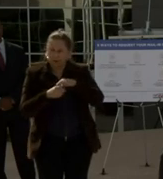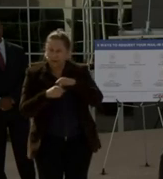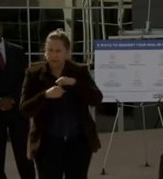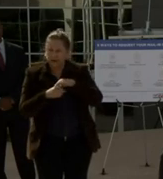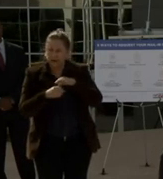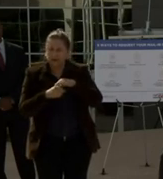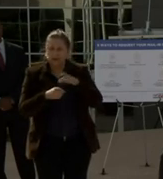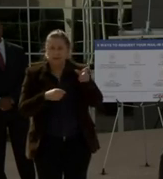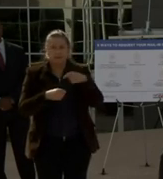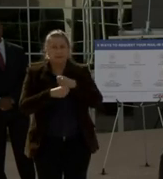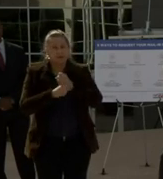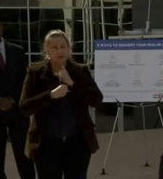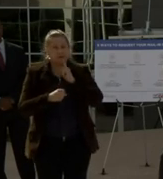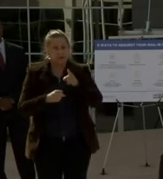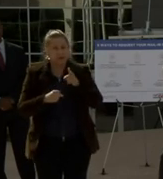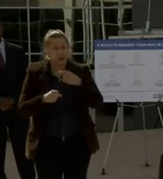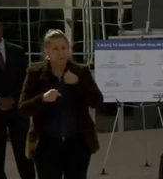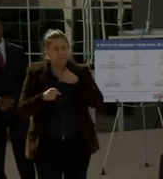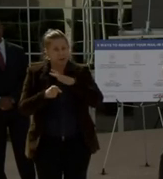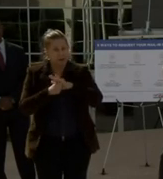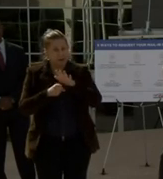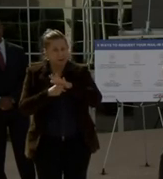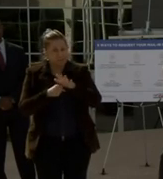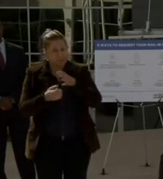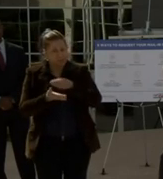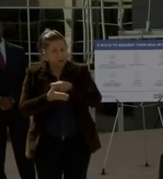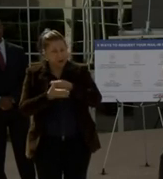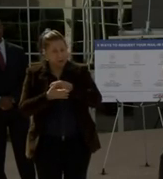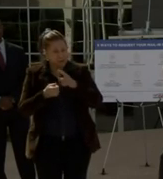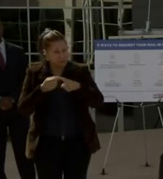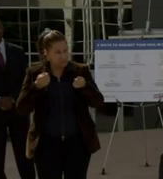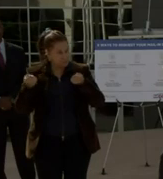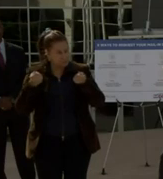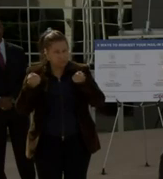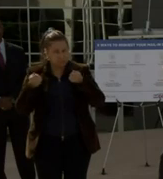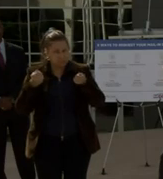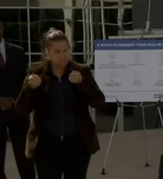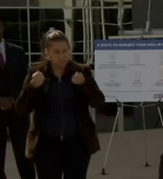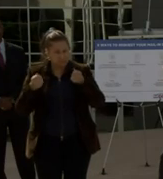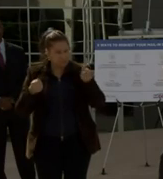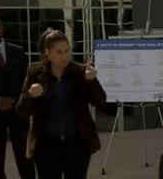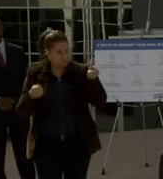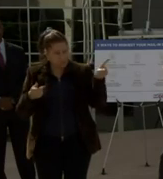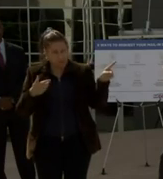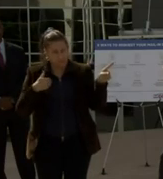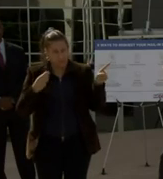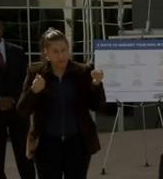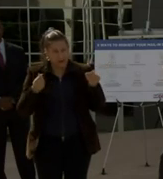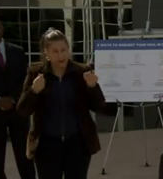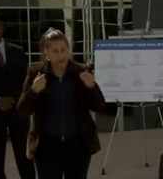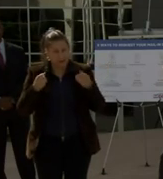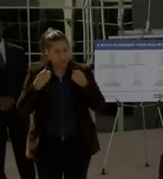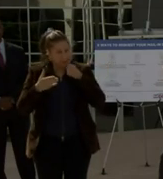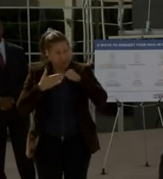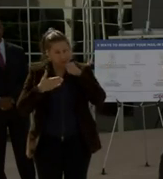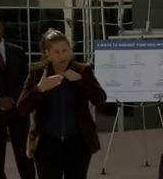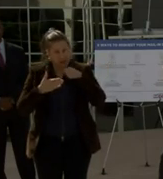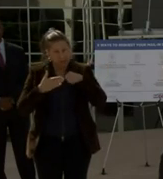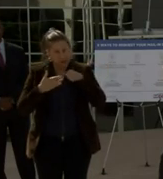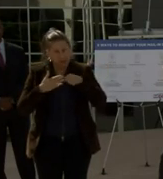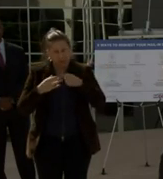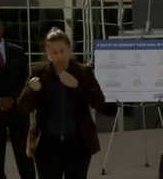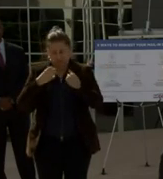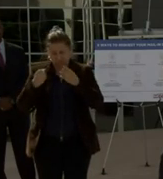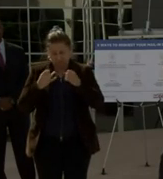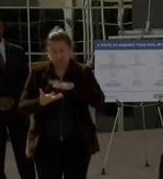Board has adequate funds that might be needed to handle an all of a sudden great influx of mail-in ballots, or is that going to cause a